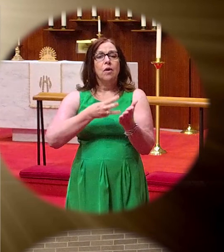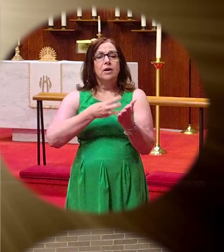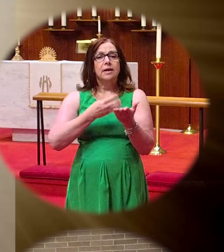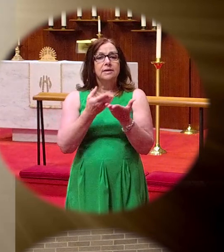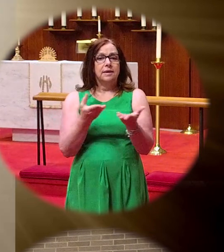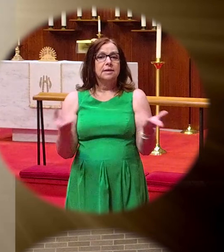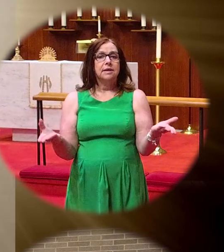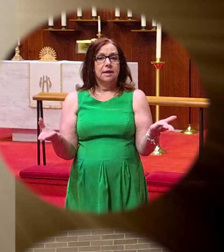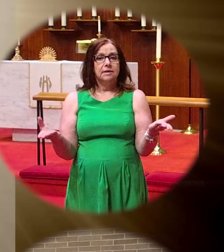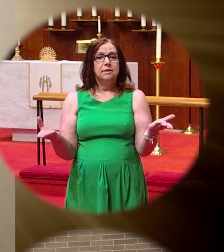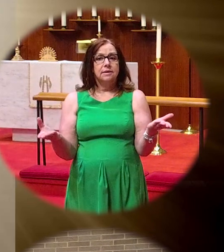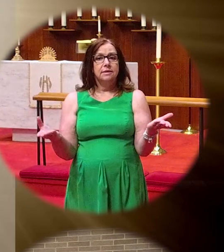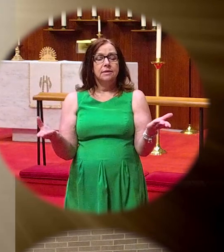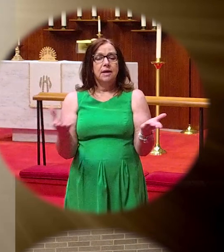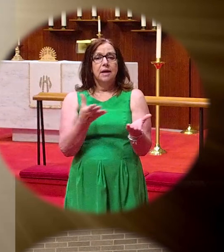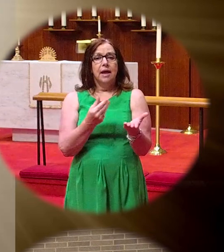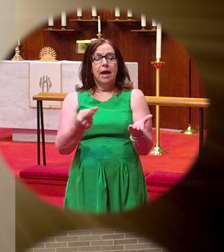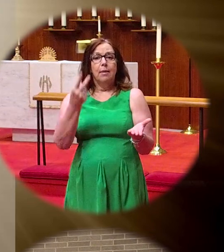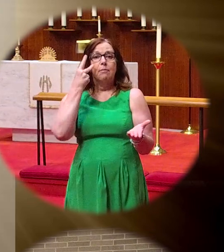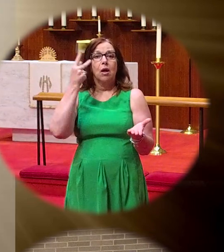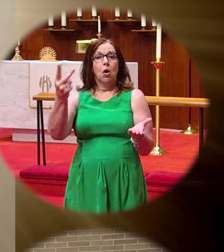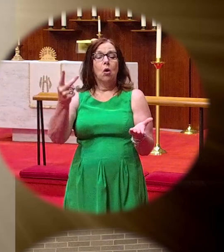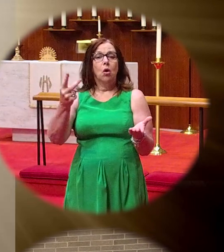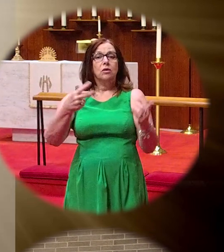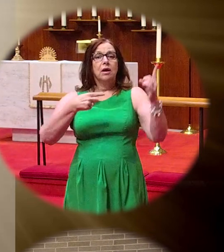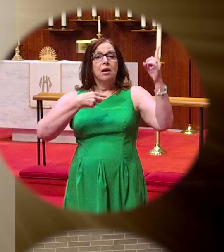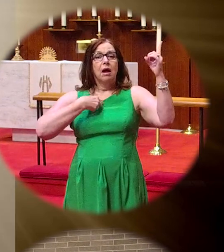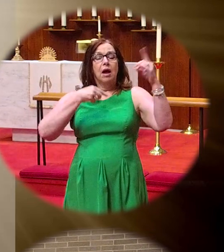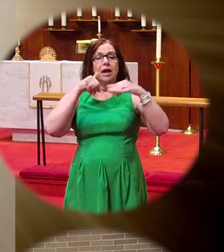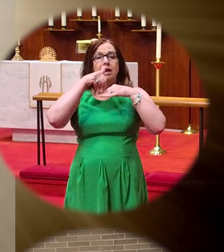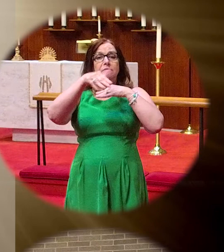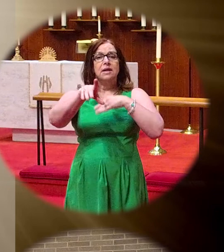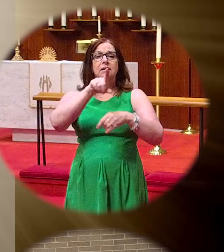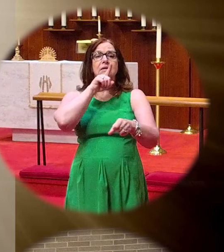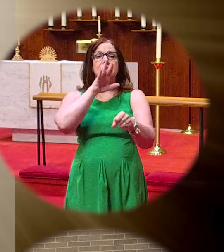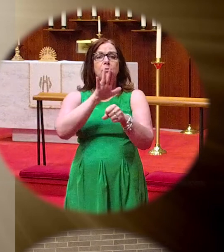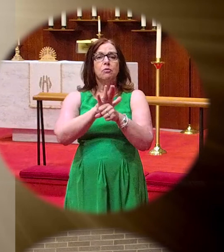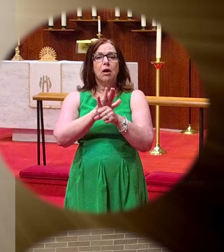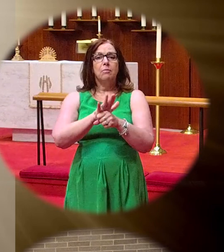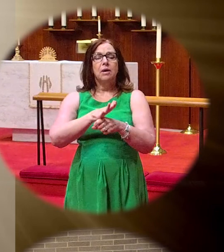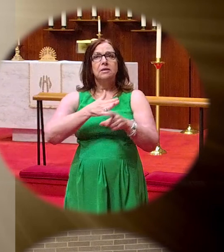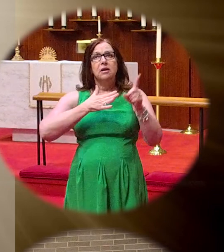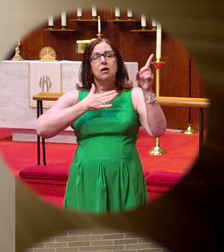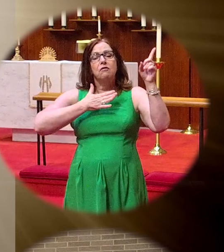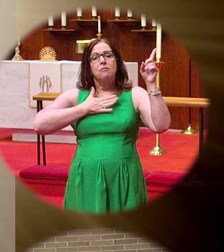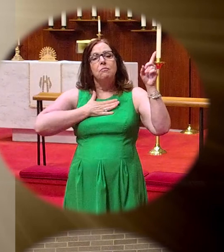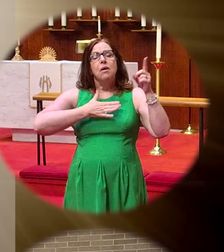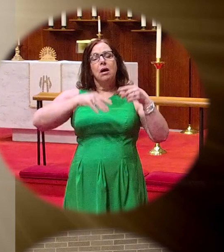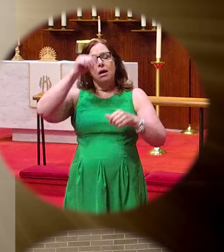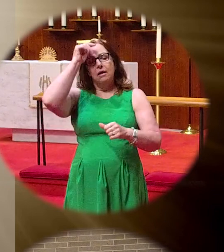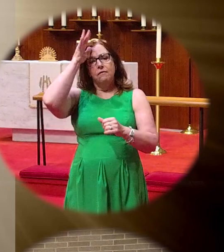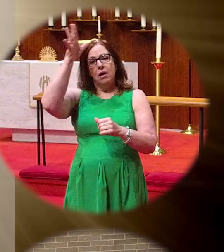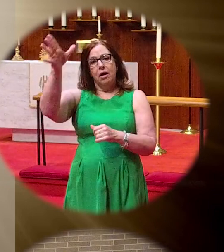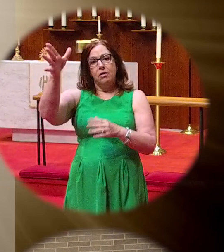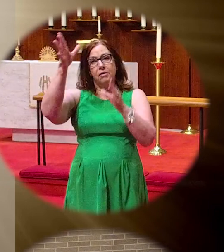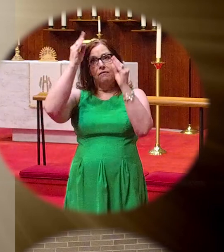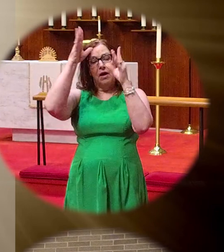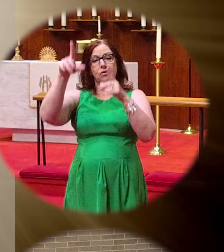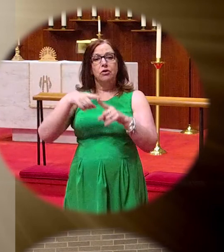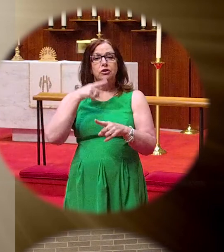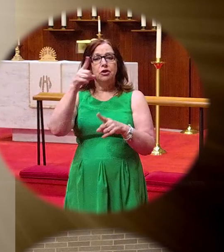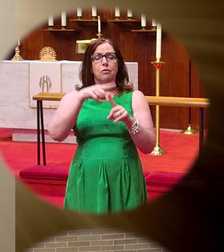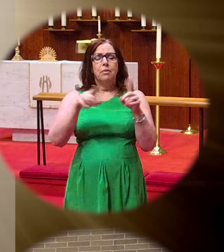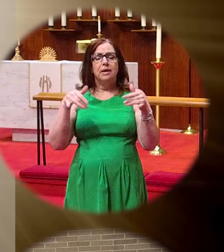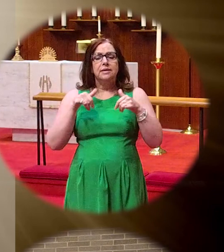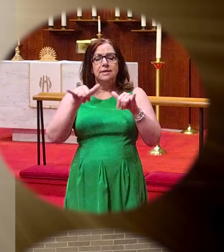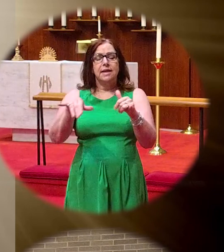these things. And behold, I am sending the promise of my Father upon you. But stay in the